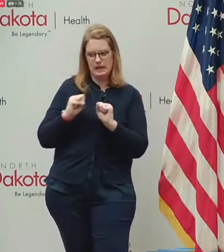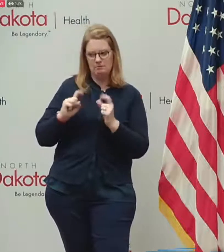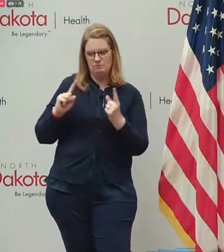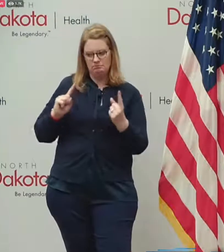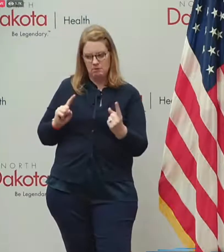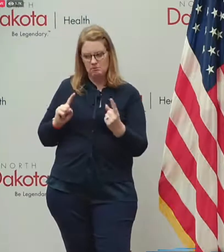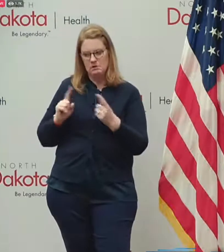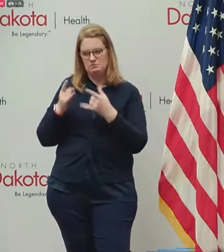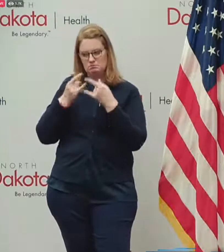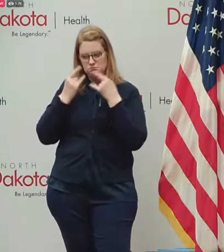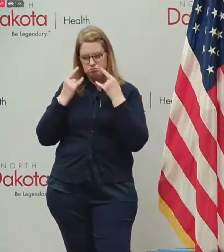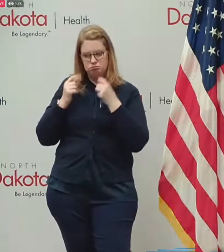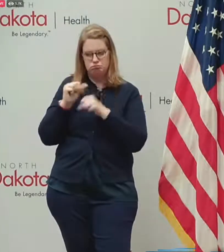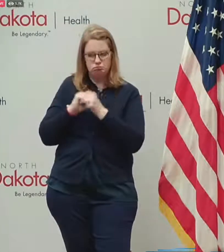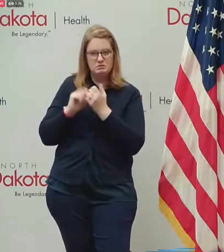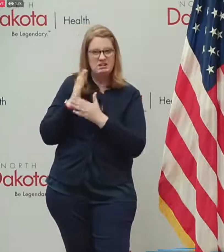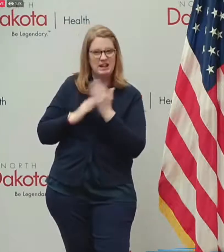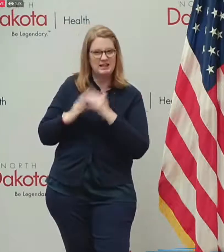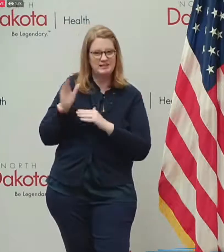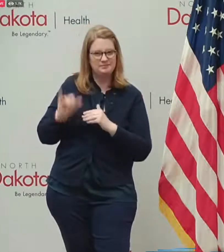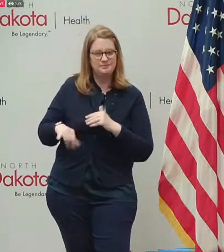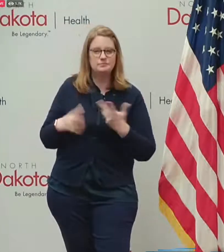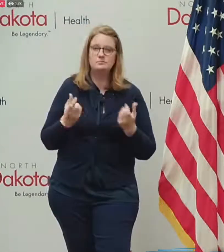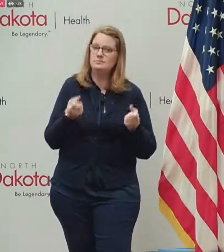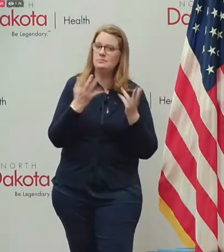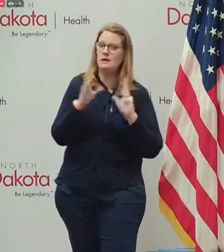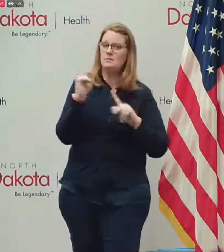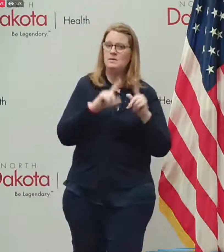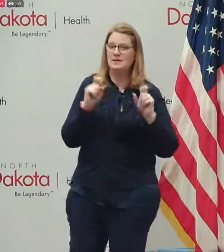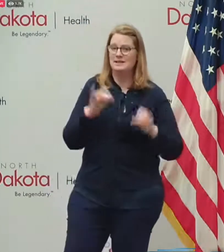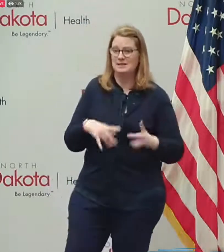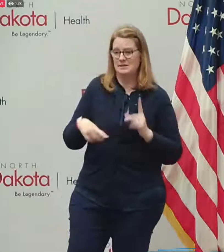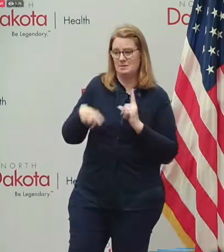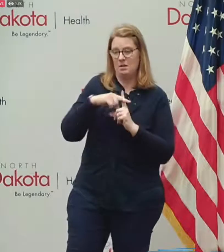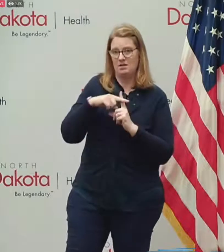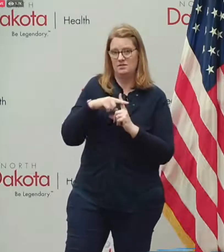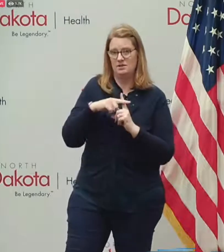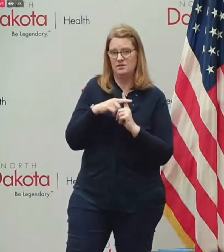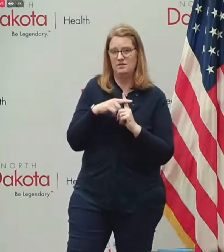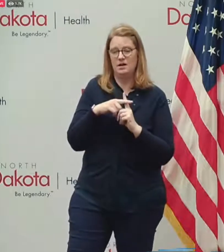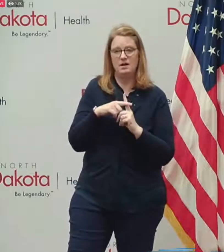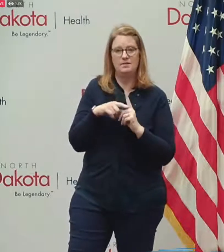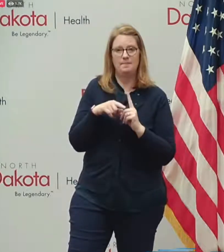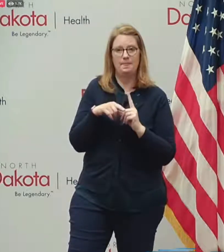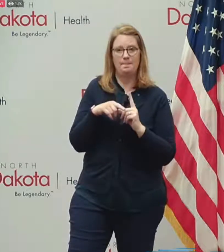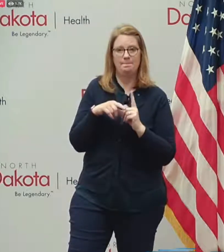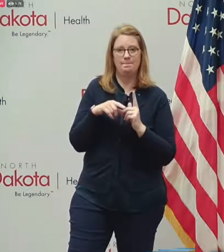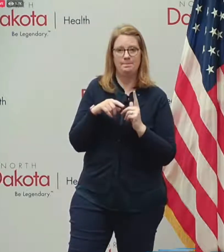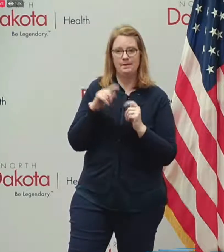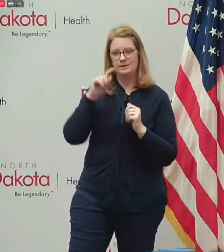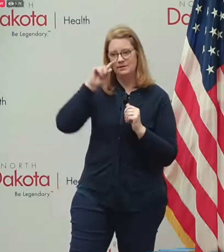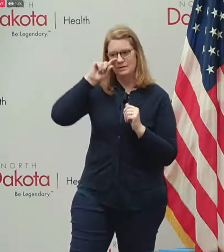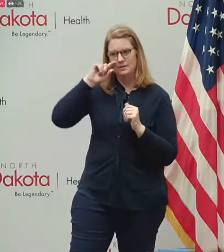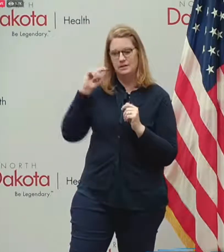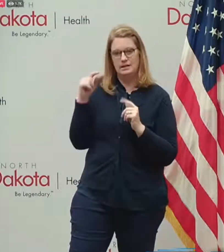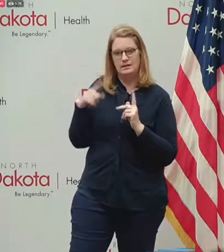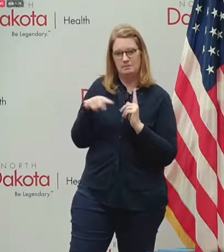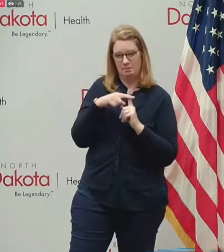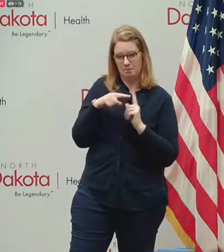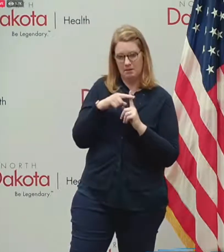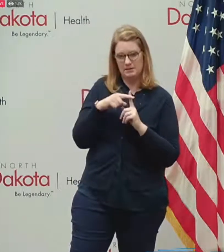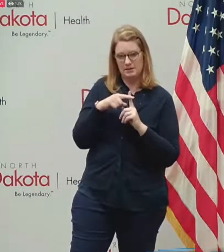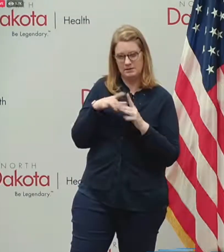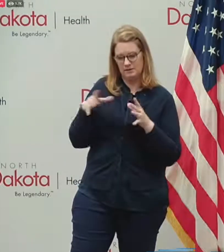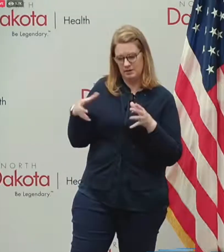that. But I'm sure a lot of people that have tested positive that have come out of these positive clusters that we've observed through